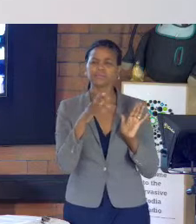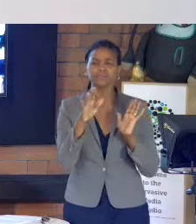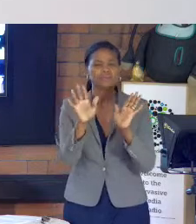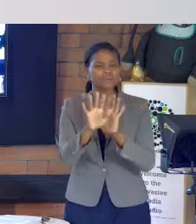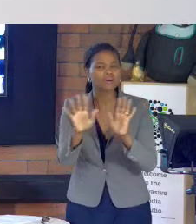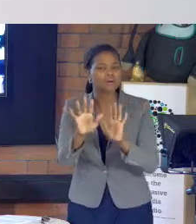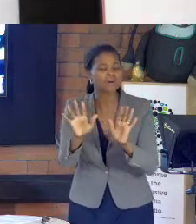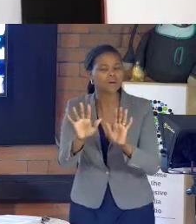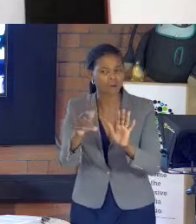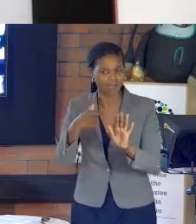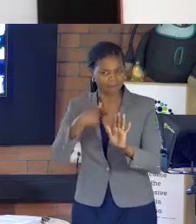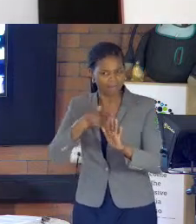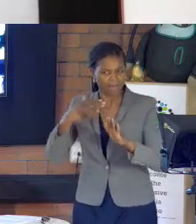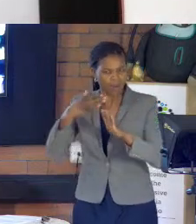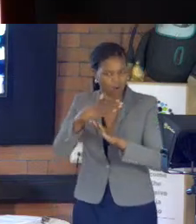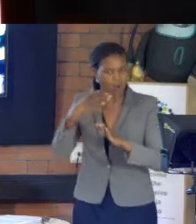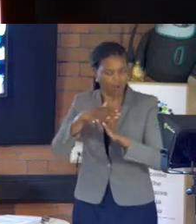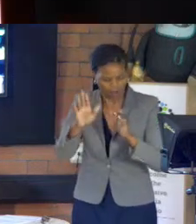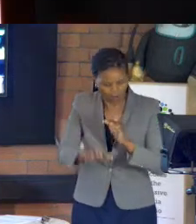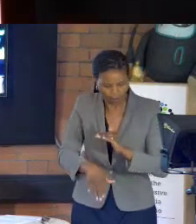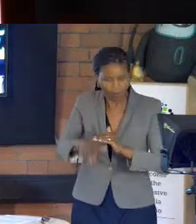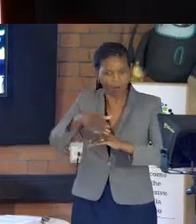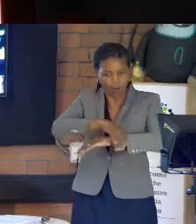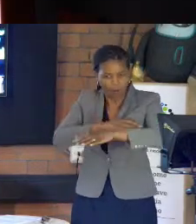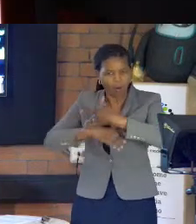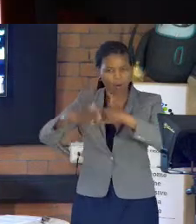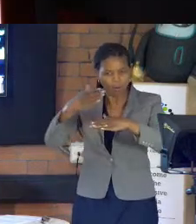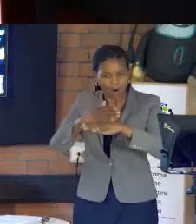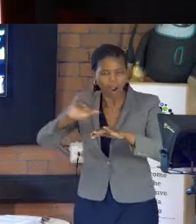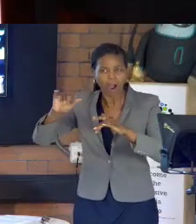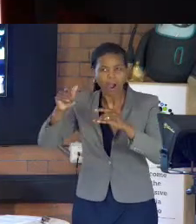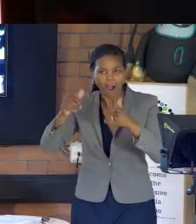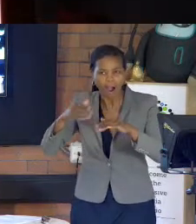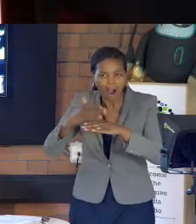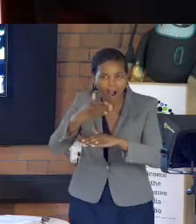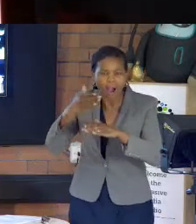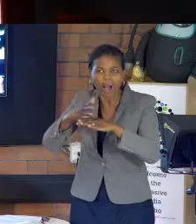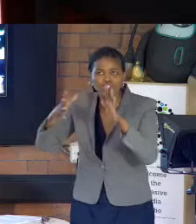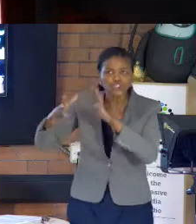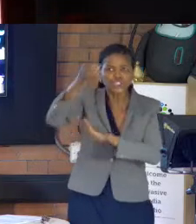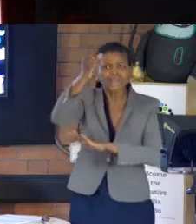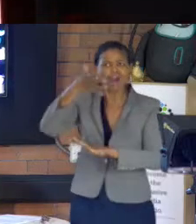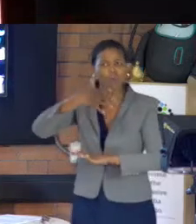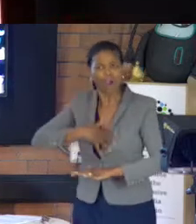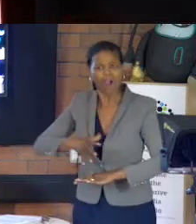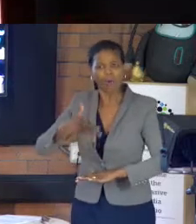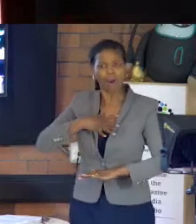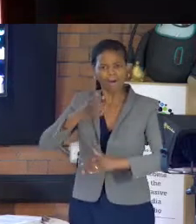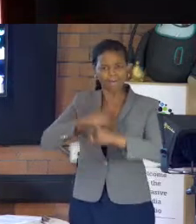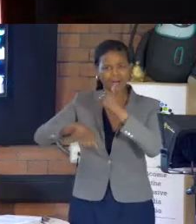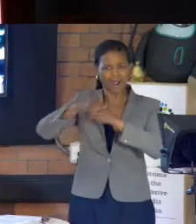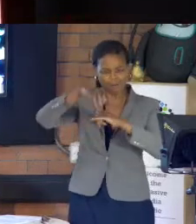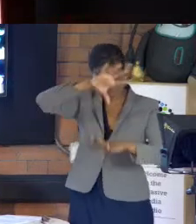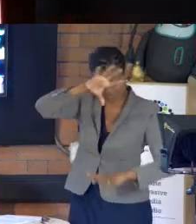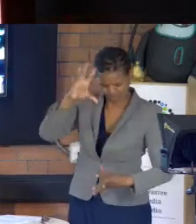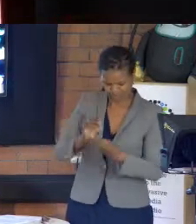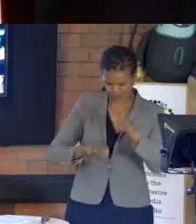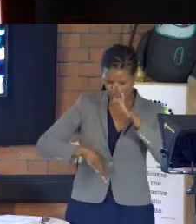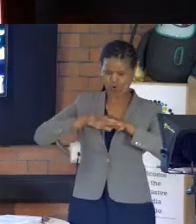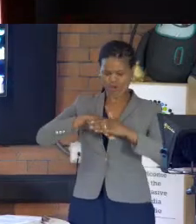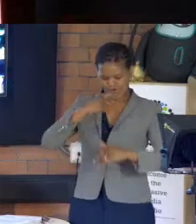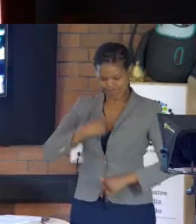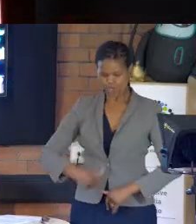the owner of the soul who strives and reaches for the goal of becoming whole with oneself. This is life's most precious